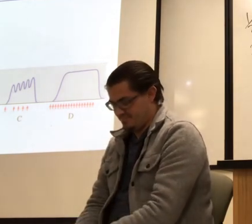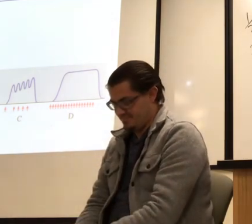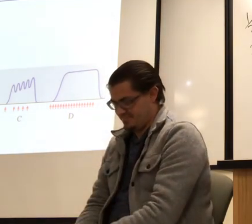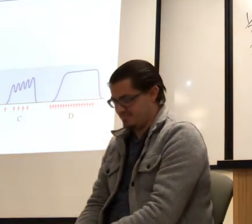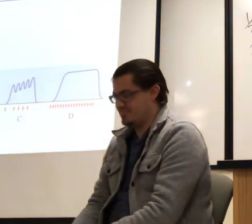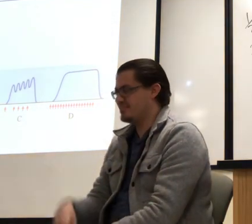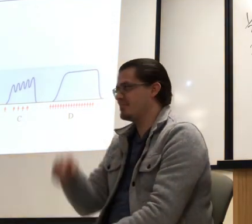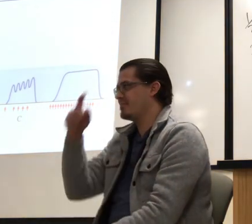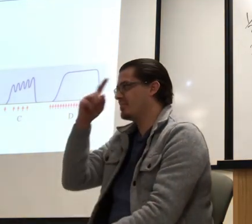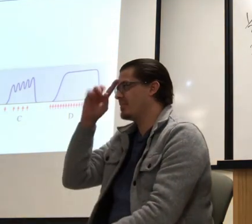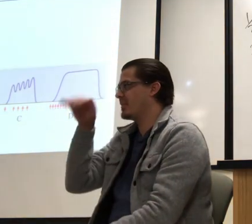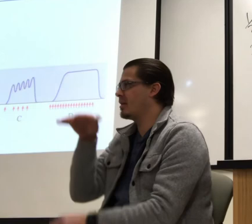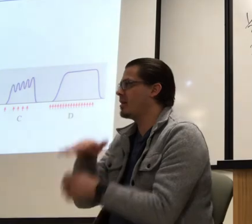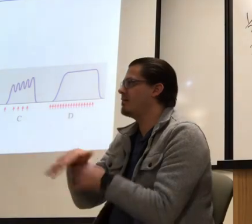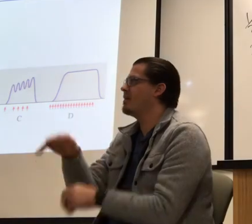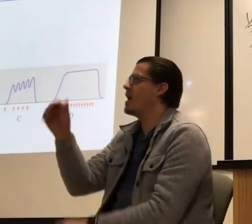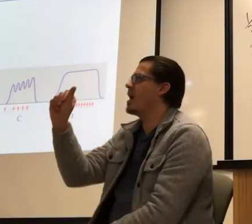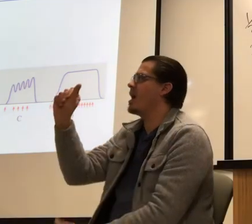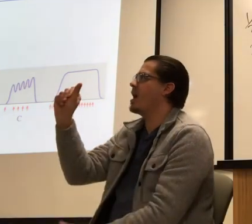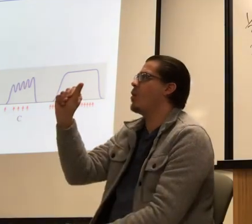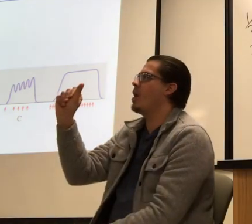All right, I think that's enough time. What did you call A?